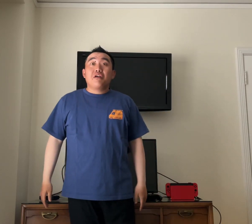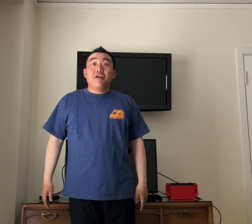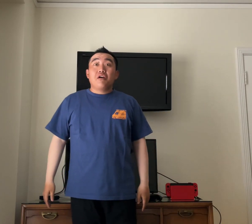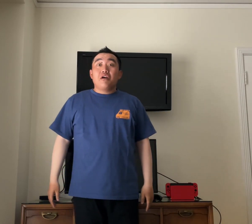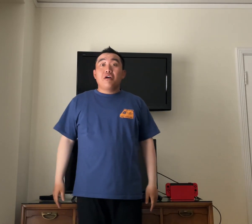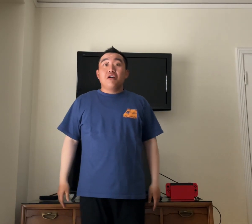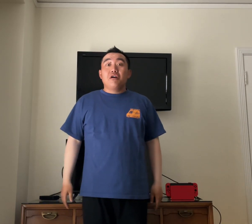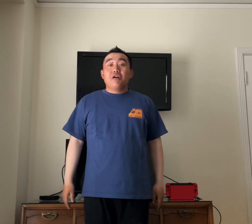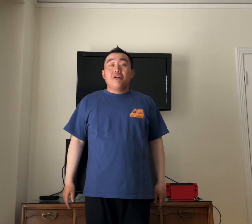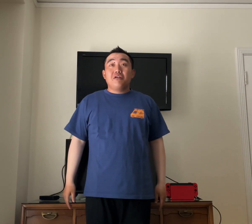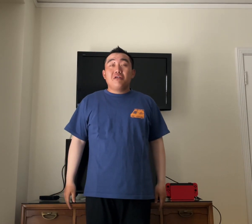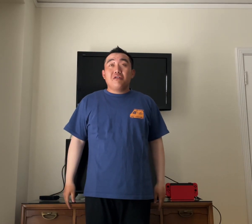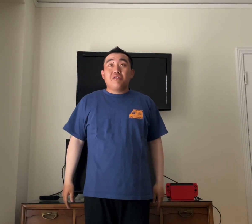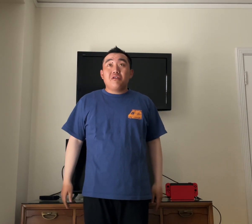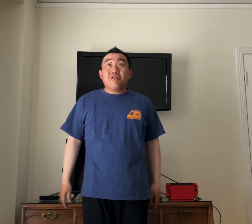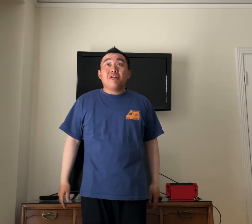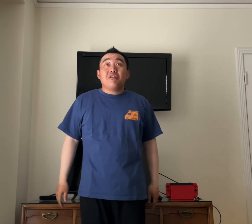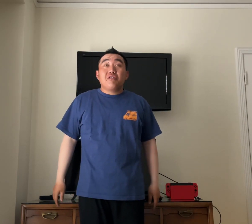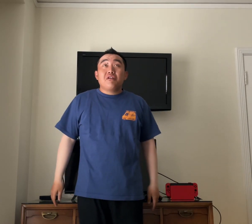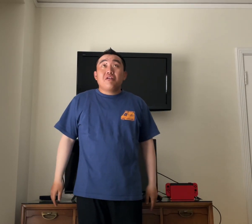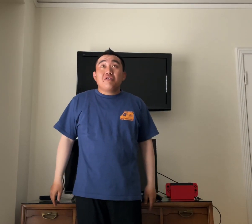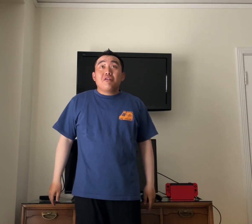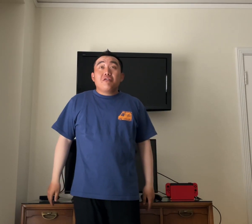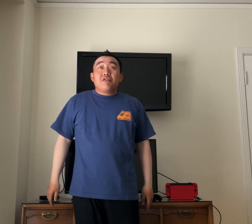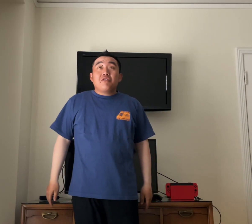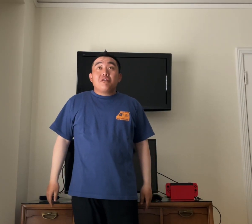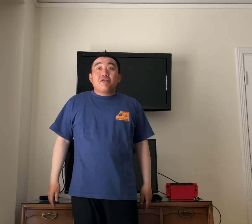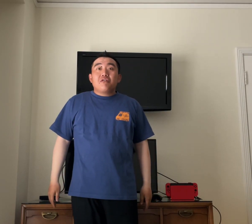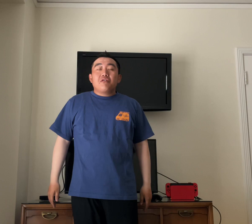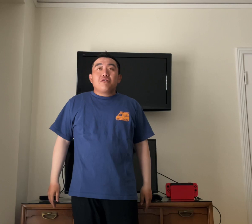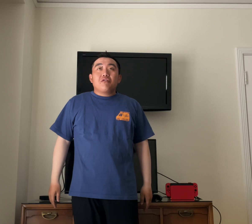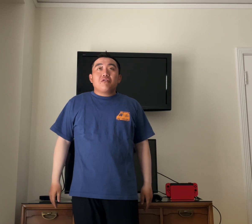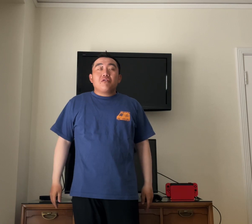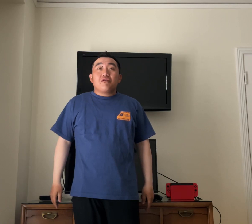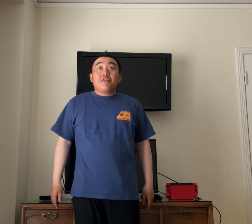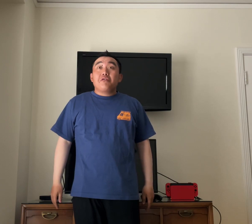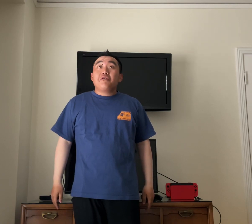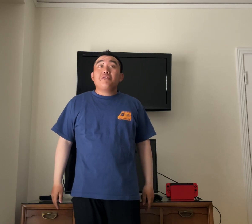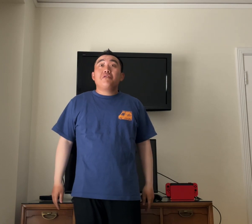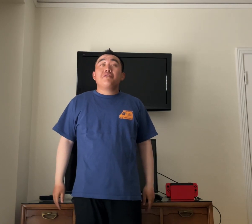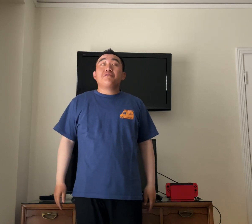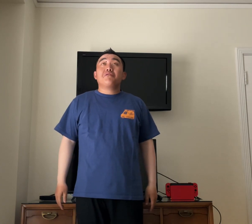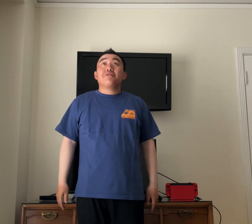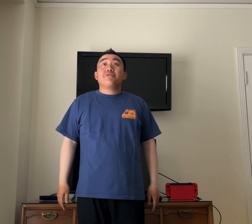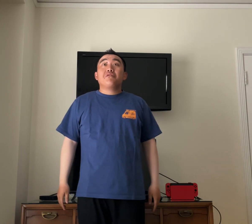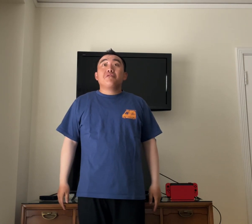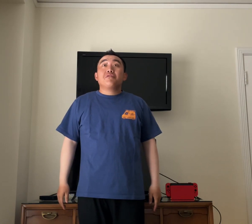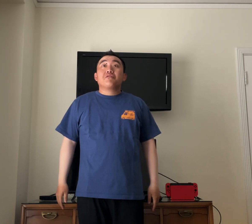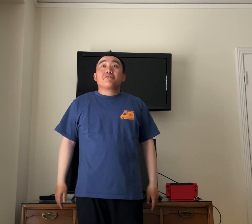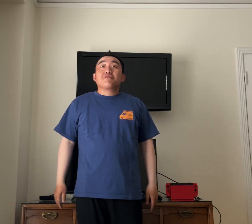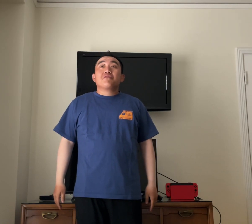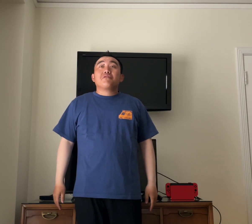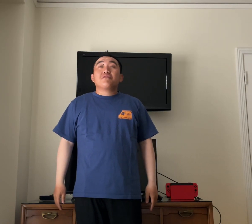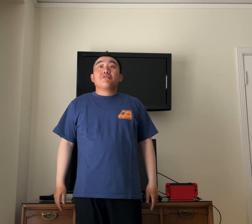Neptune. Woo! Excelsior. Where's that remote? I am the Lizard